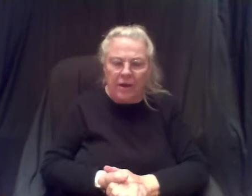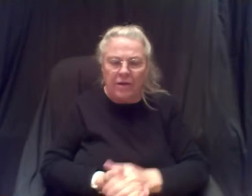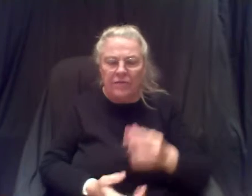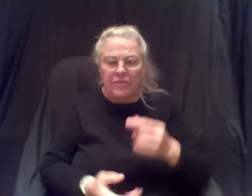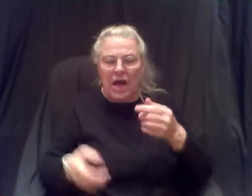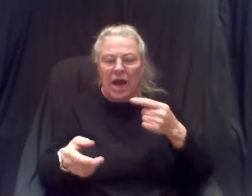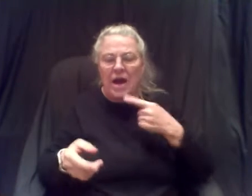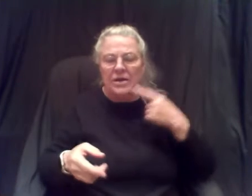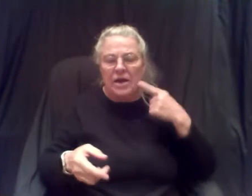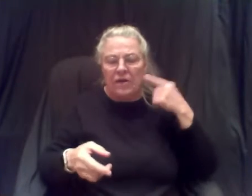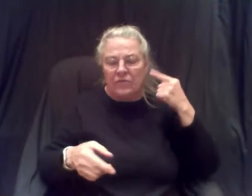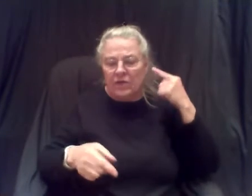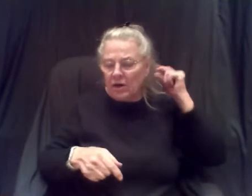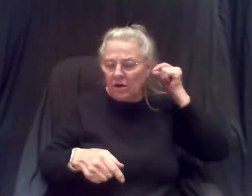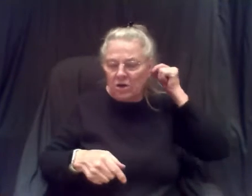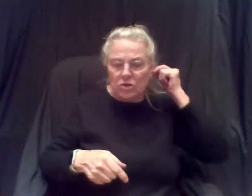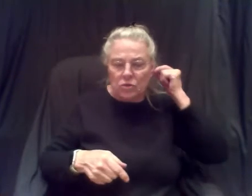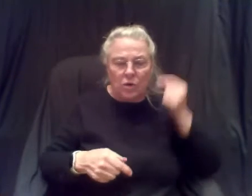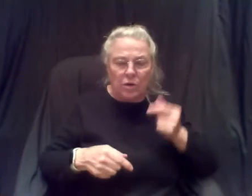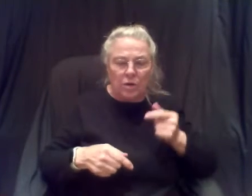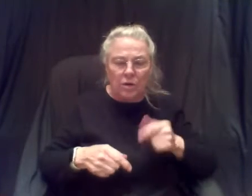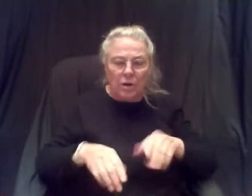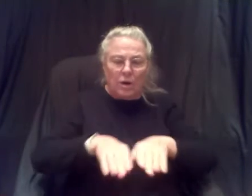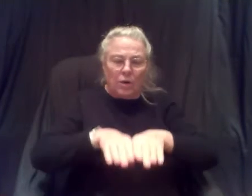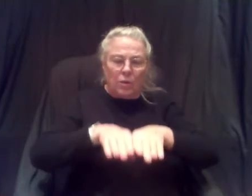believe that deaf ears were